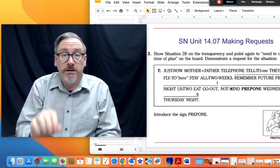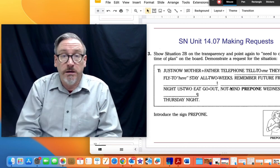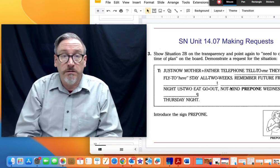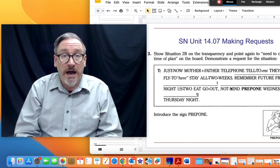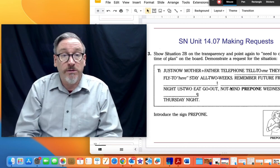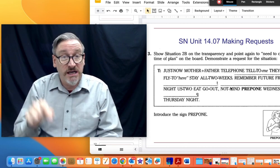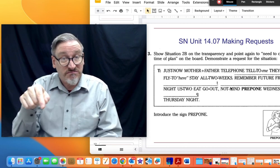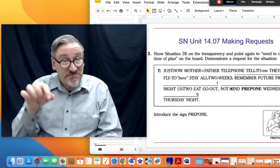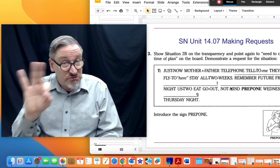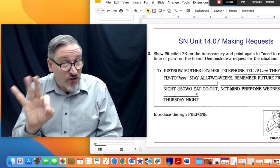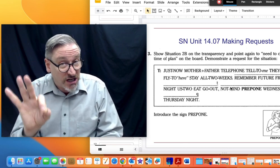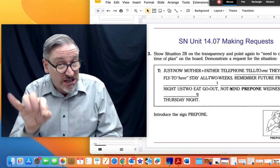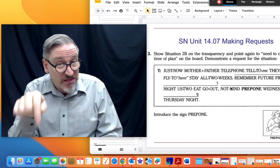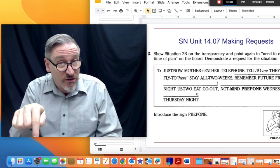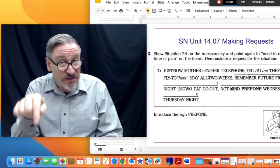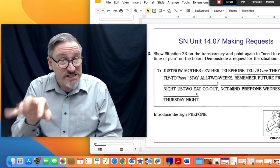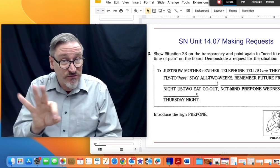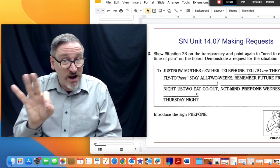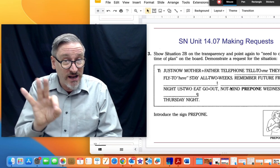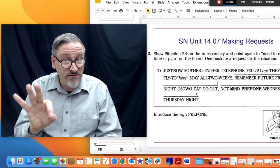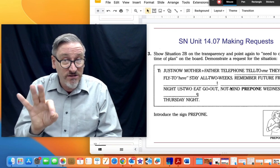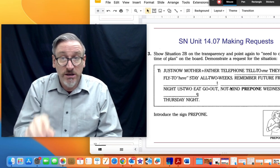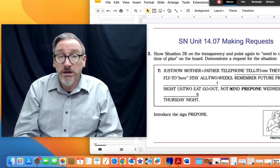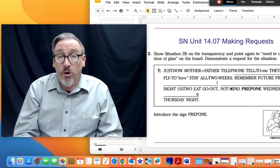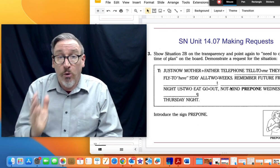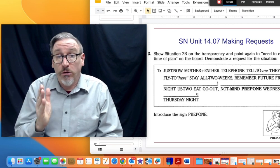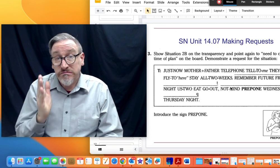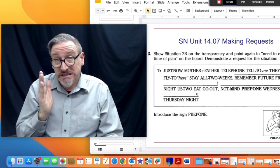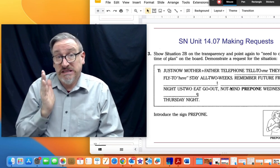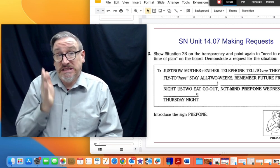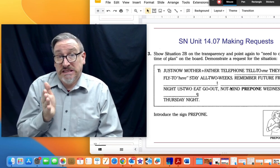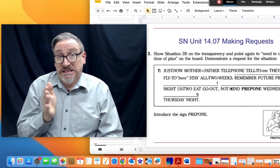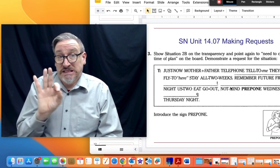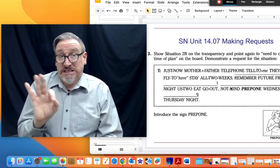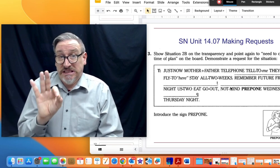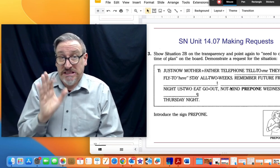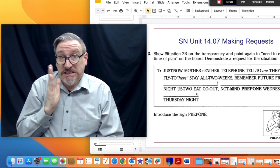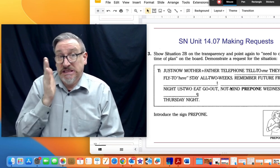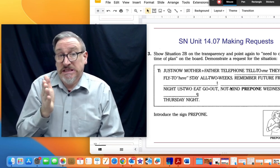clearly. I would say this Friday, or